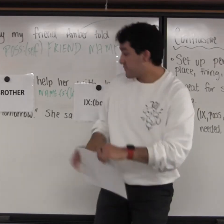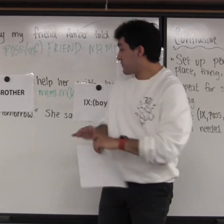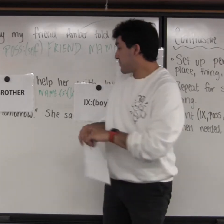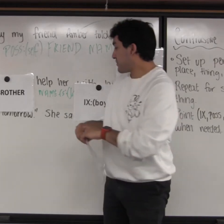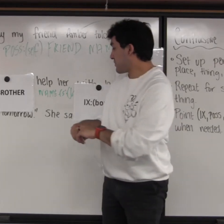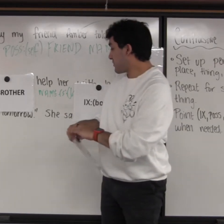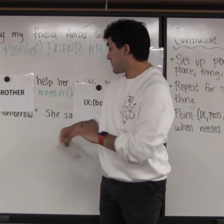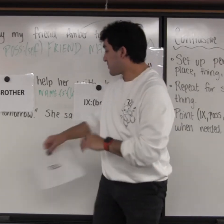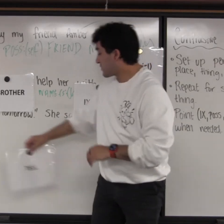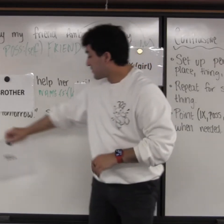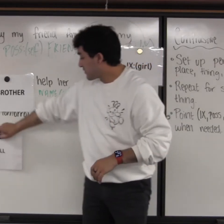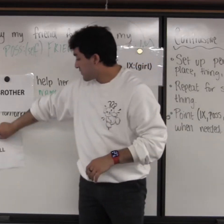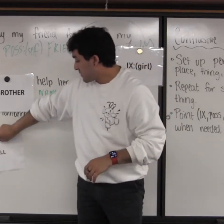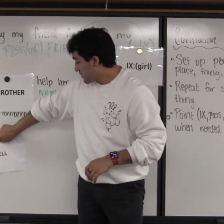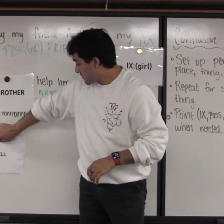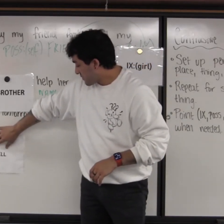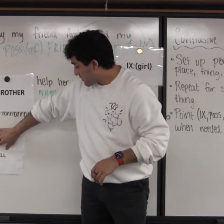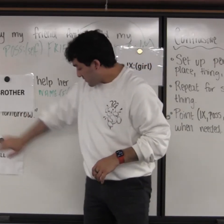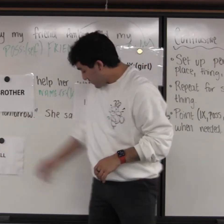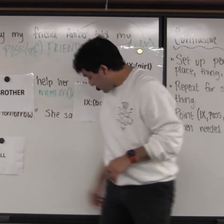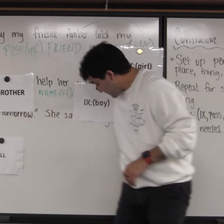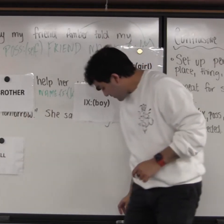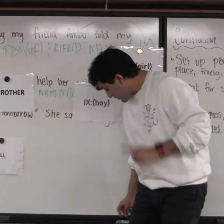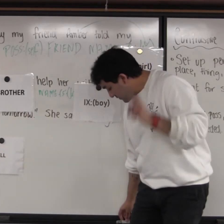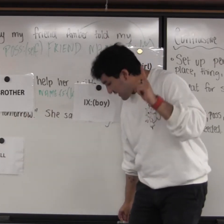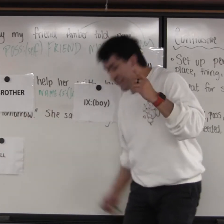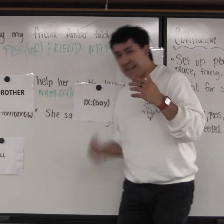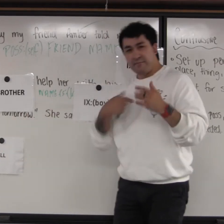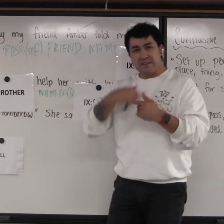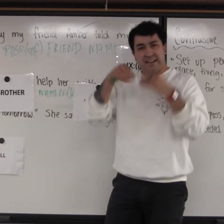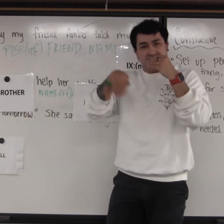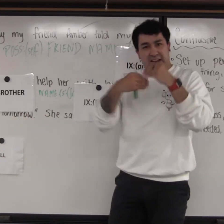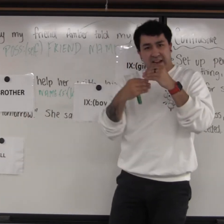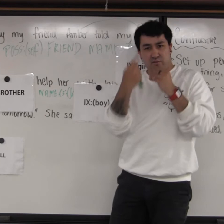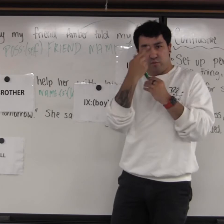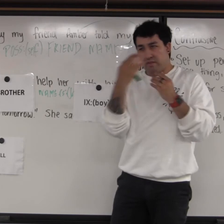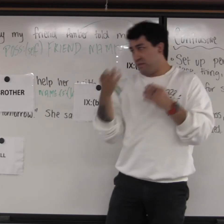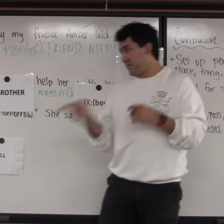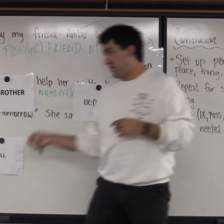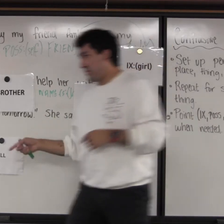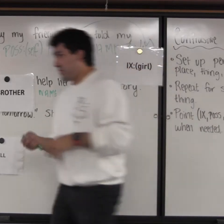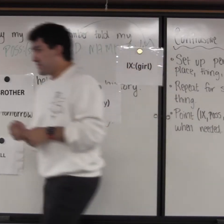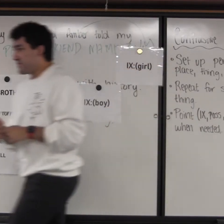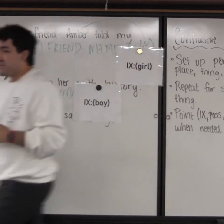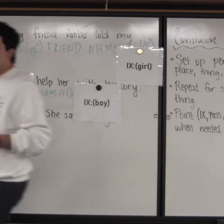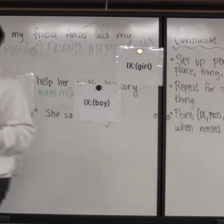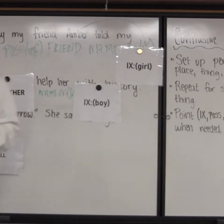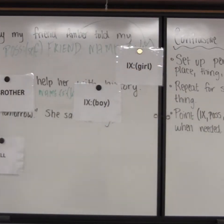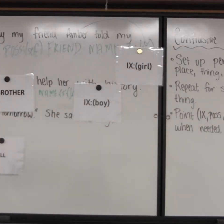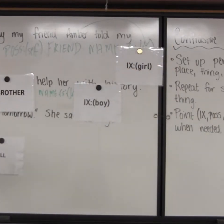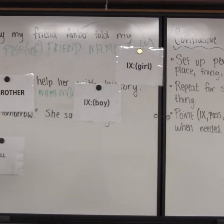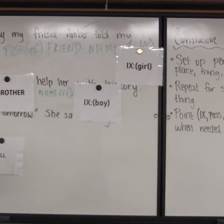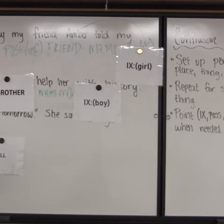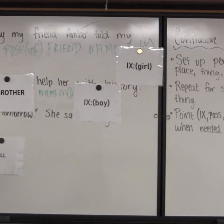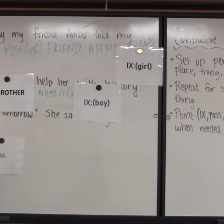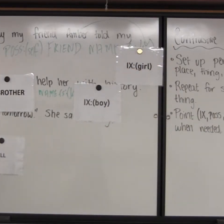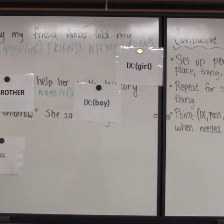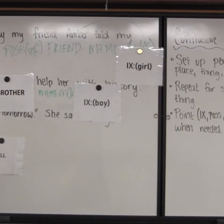who the players are. And then we can start going ahead and be like, he said, she said, and all of those things. And I'm going to add some things to